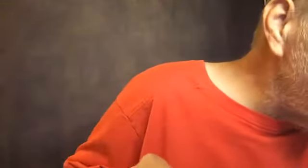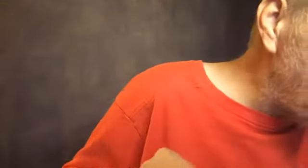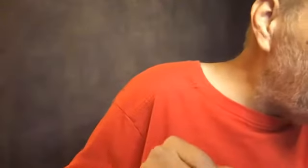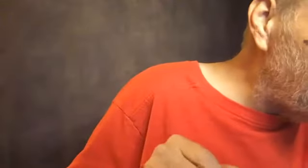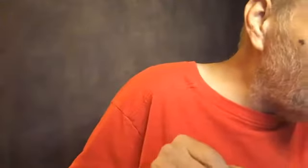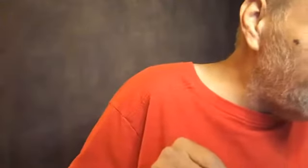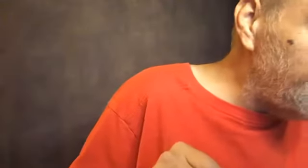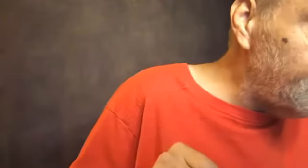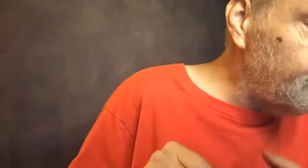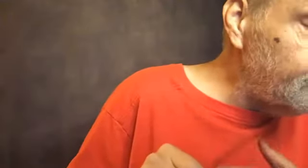Either one.